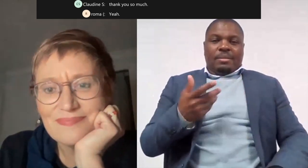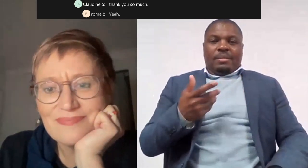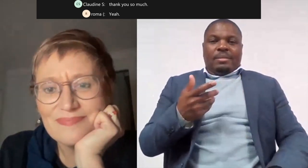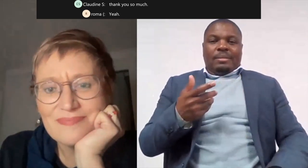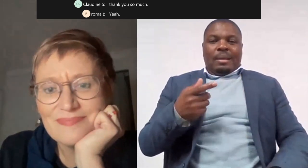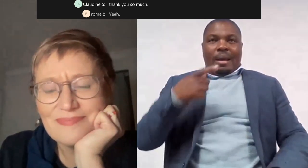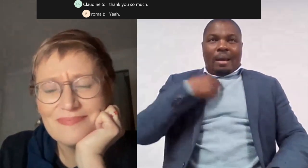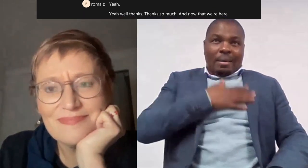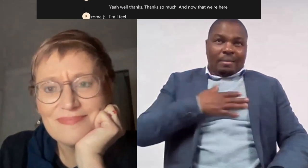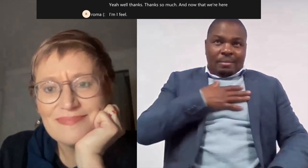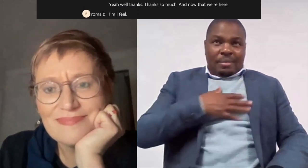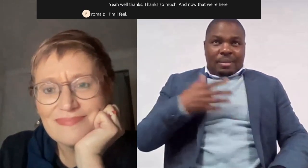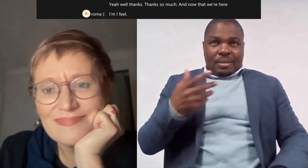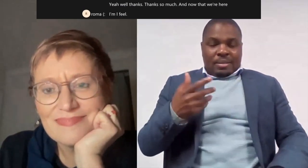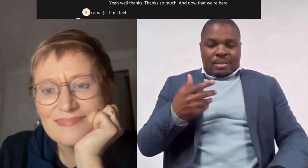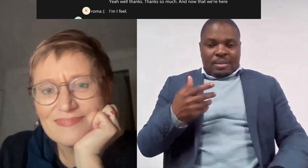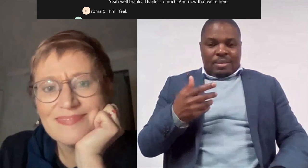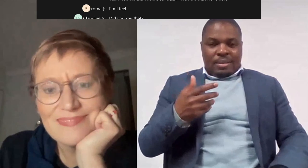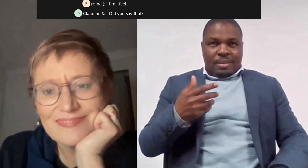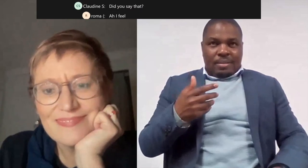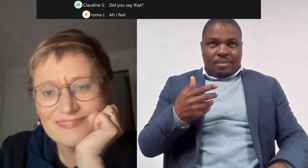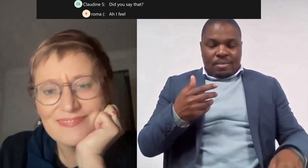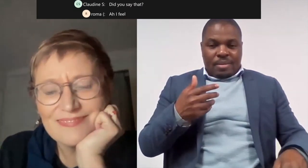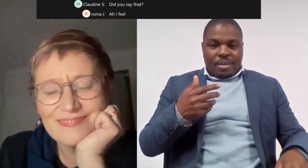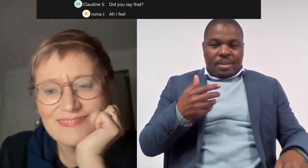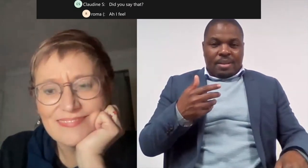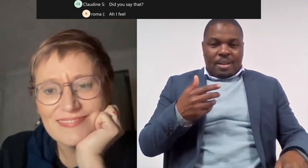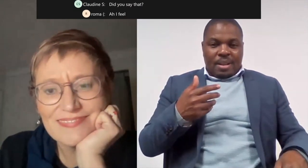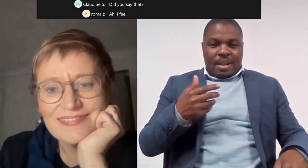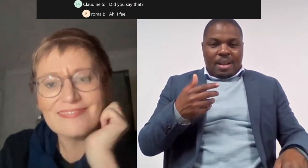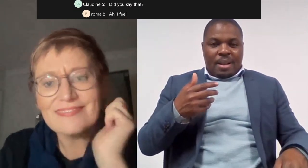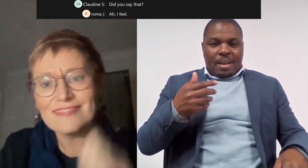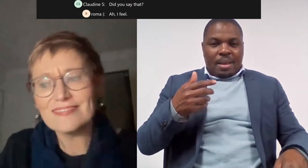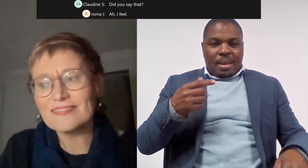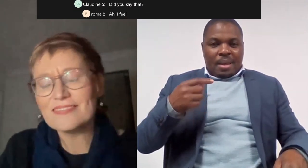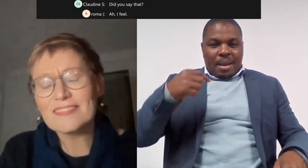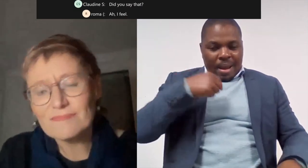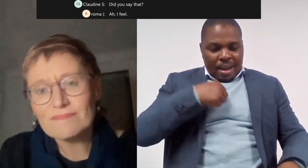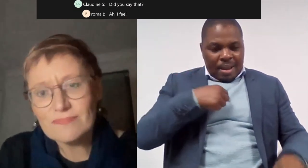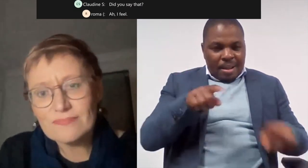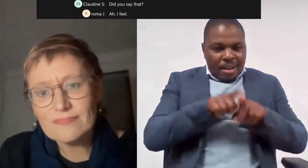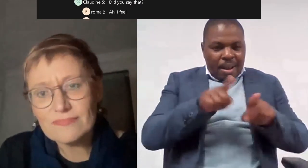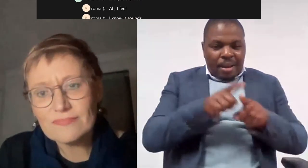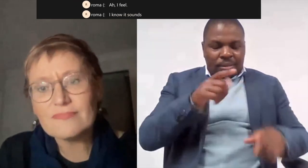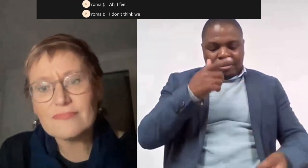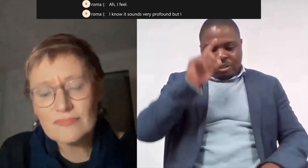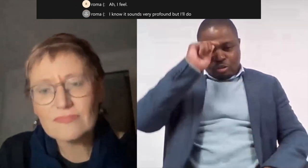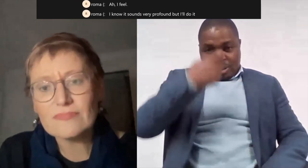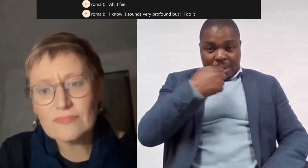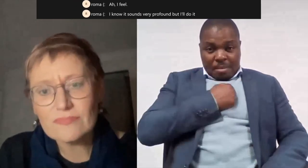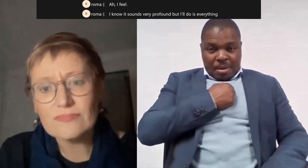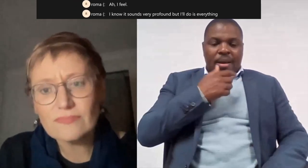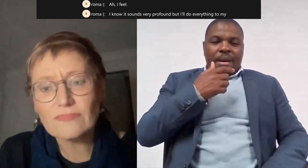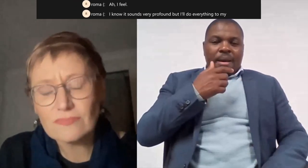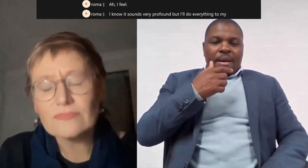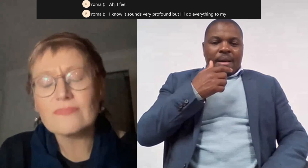I feel a purpose. I know it sounds very profound, but I do everything to my son and purpose, you know, to